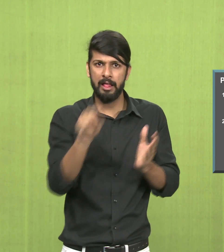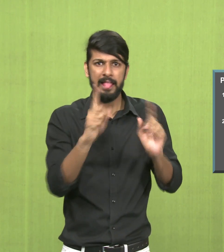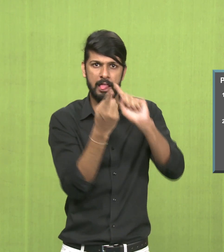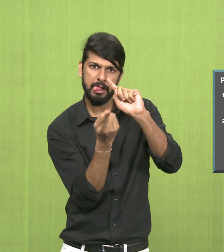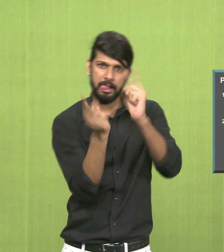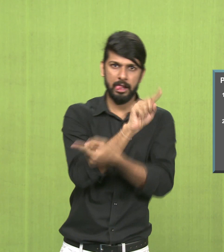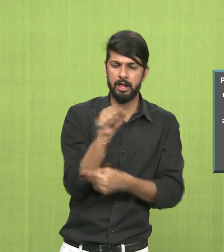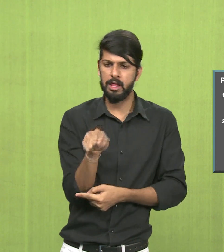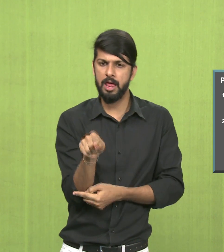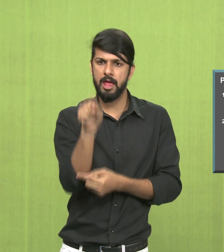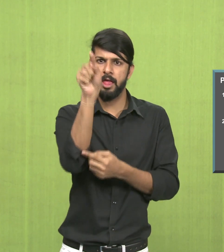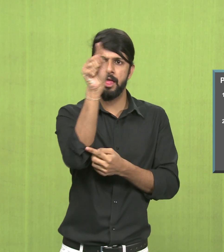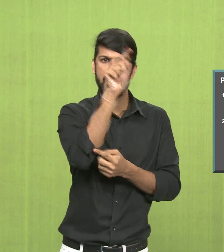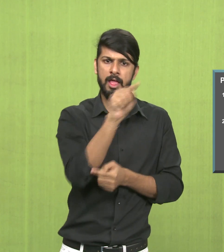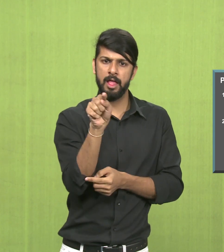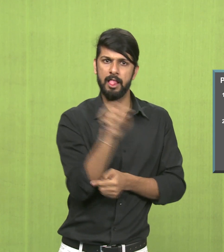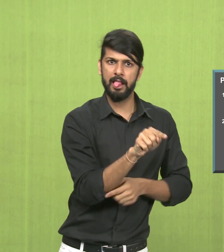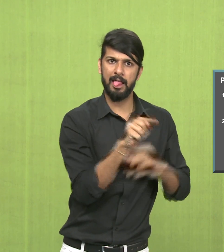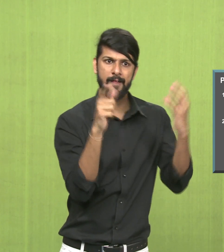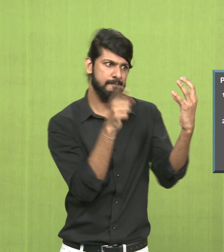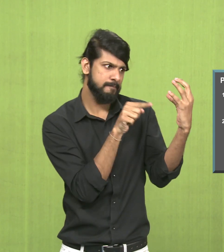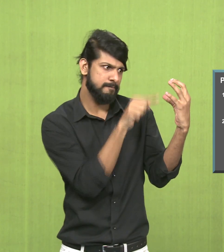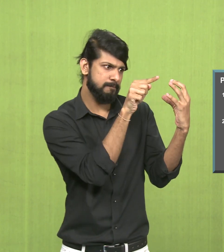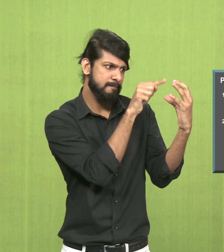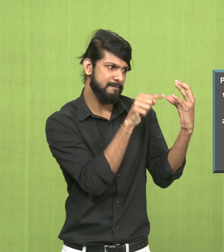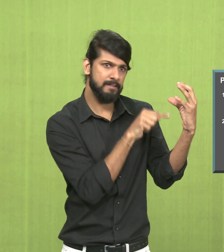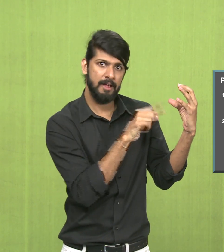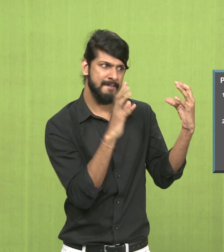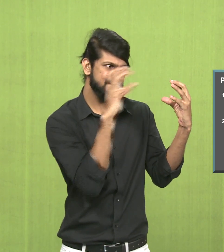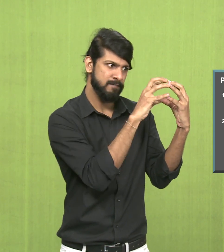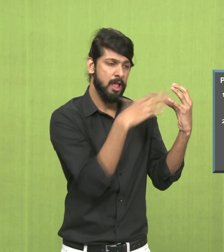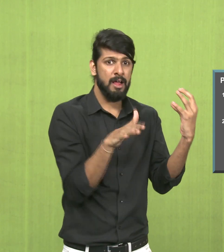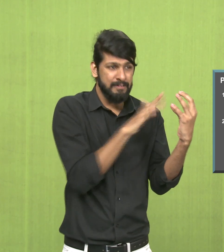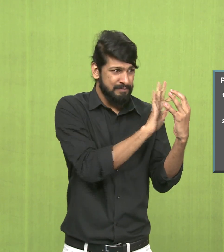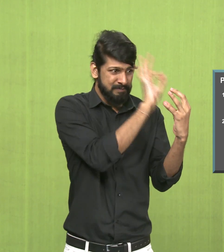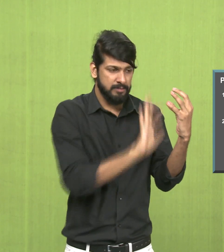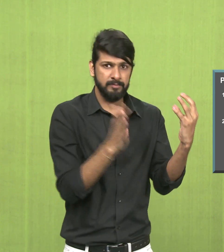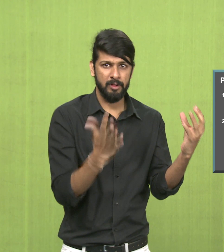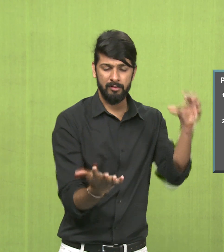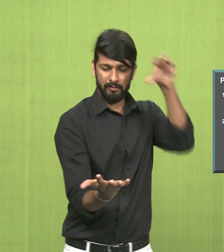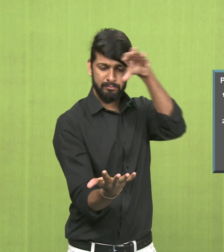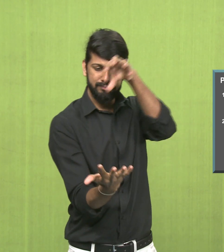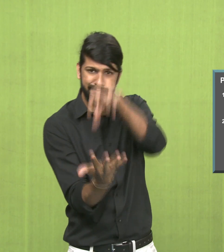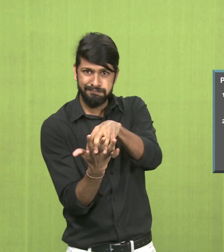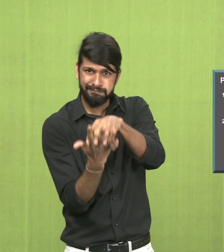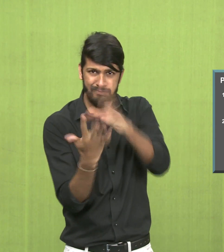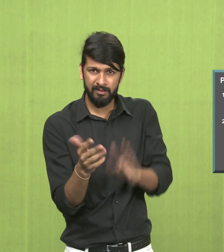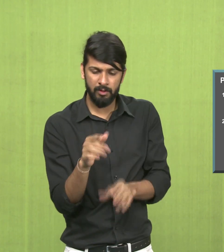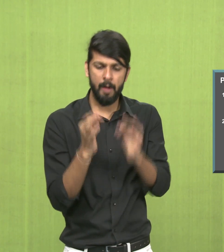block you carve the mirror image or the reverse. So, R, if